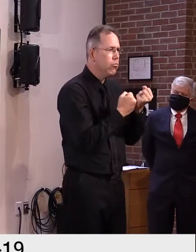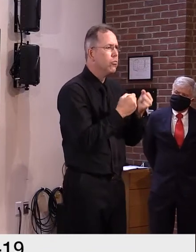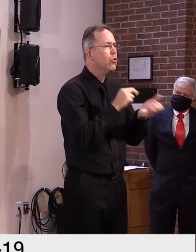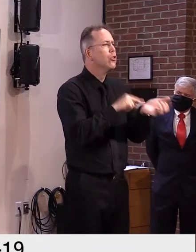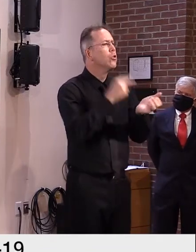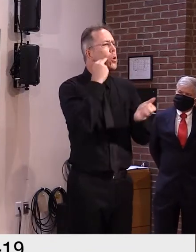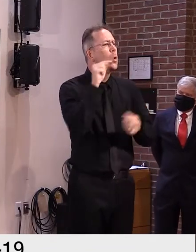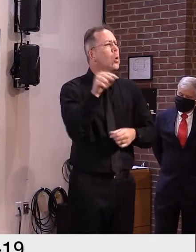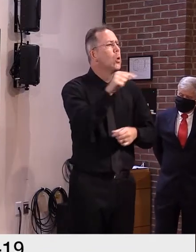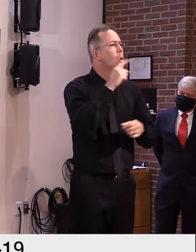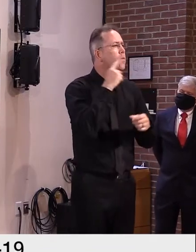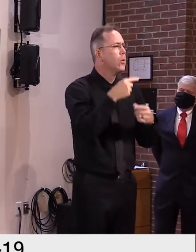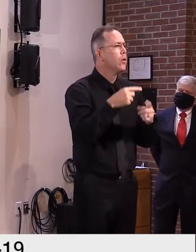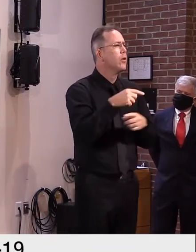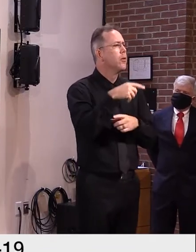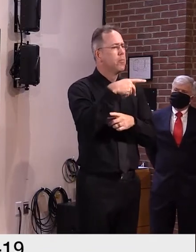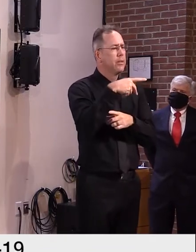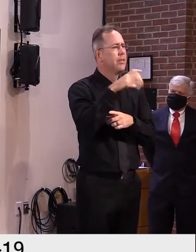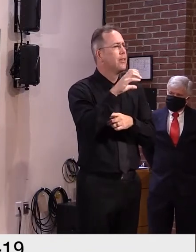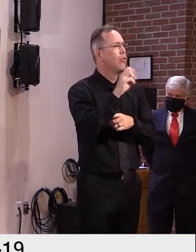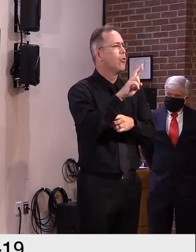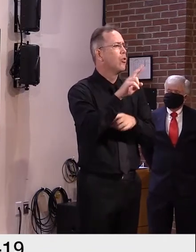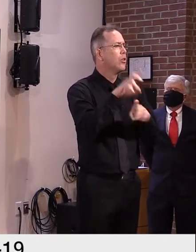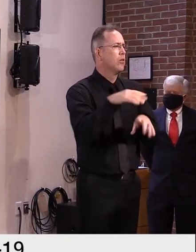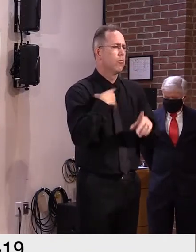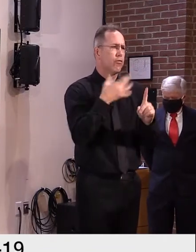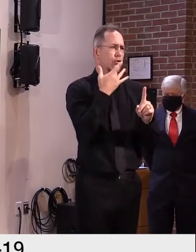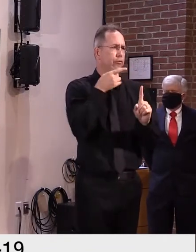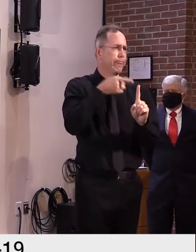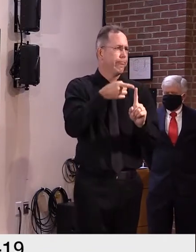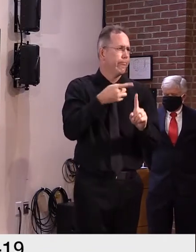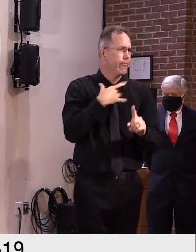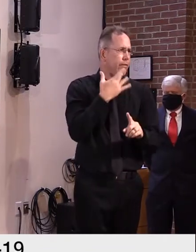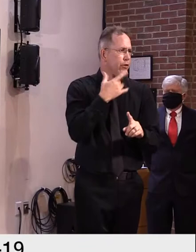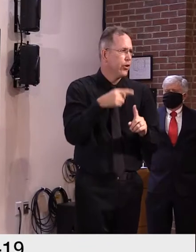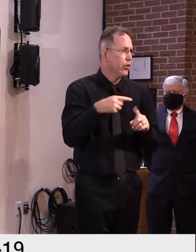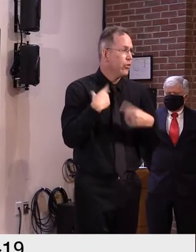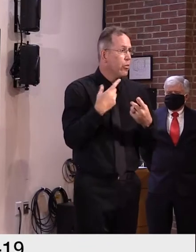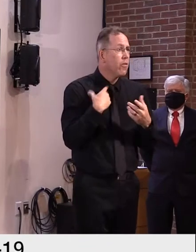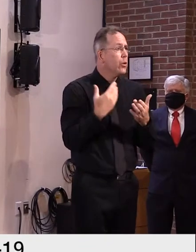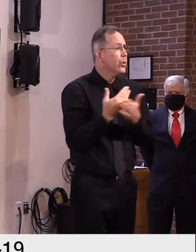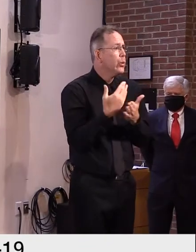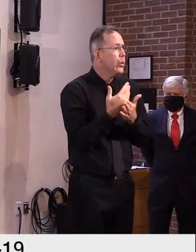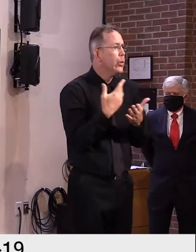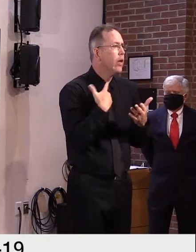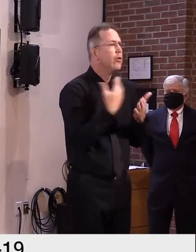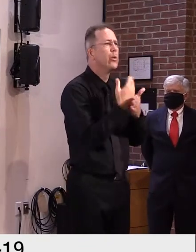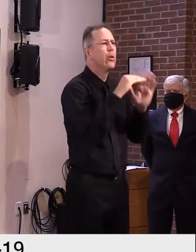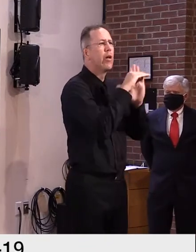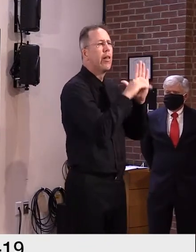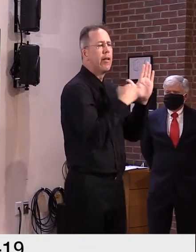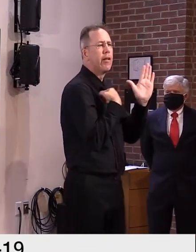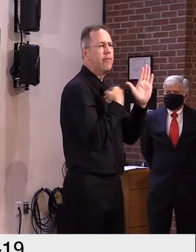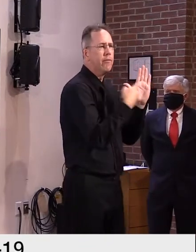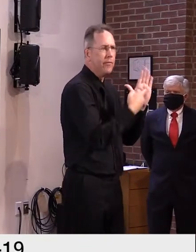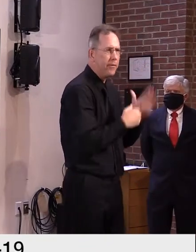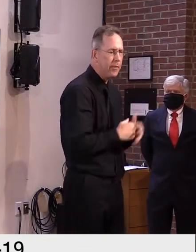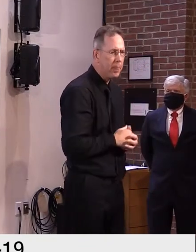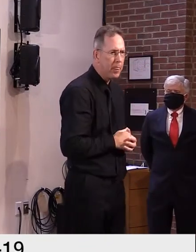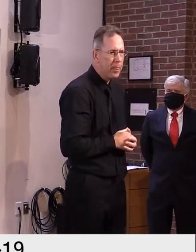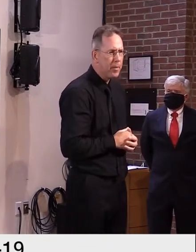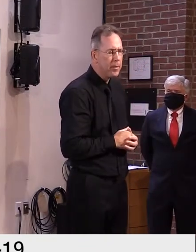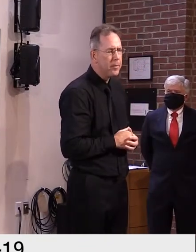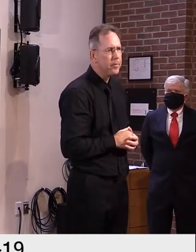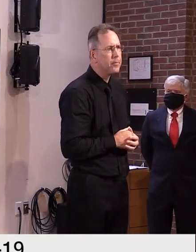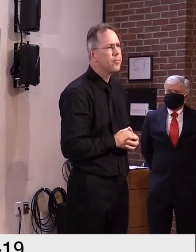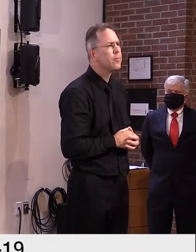testing. And we've just come out with renewed guidance that needed to be renewed